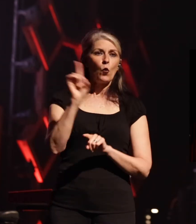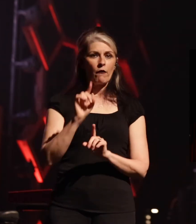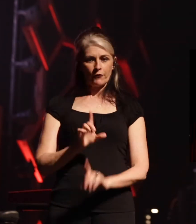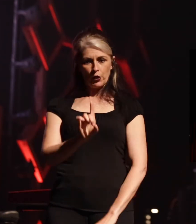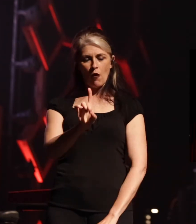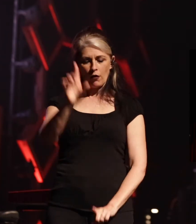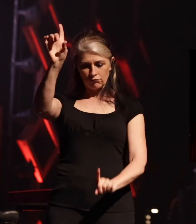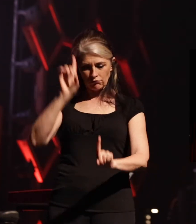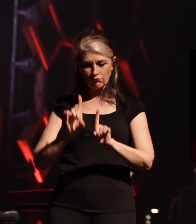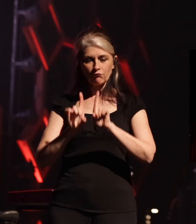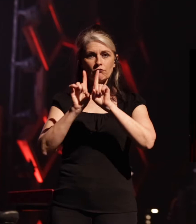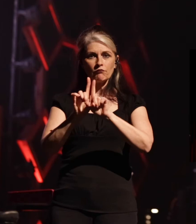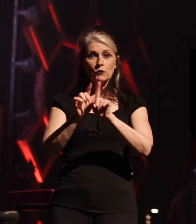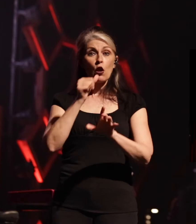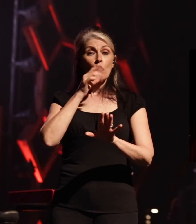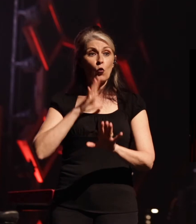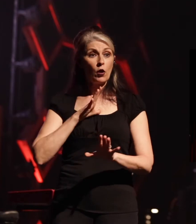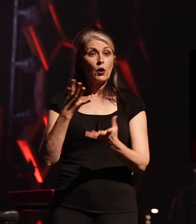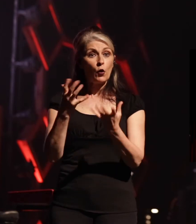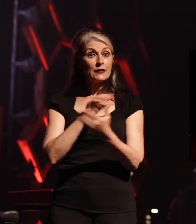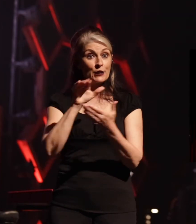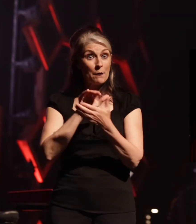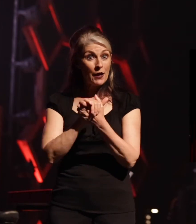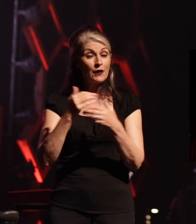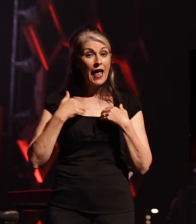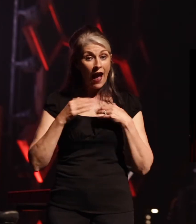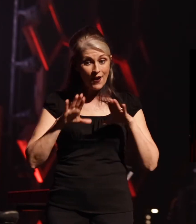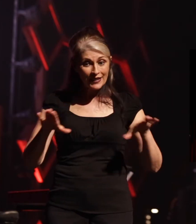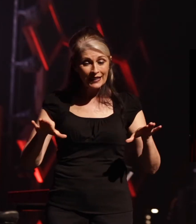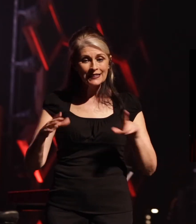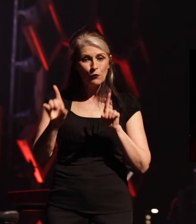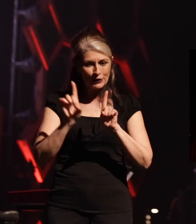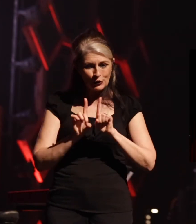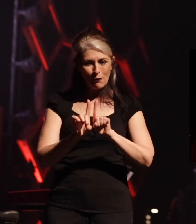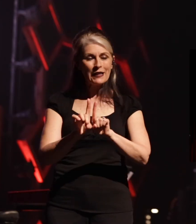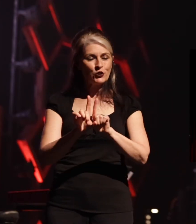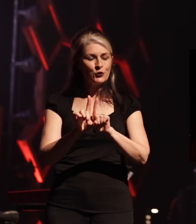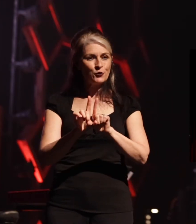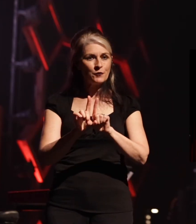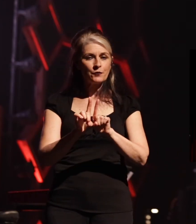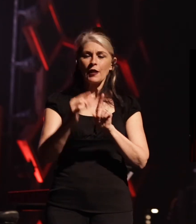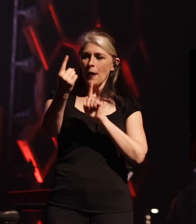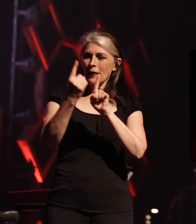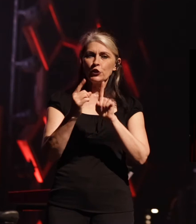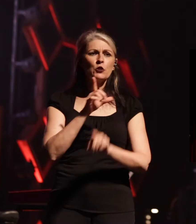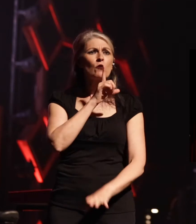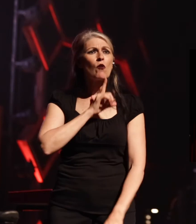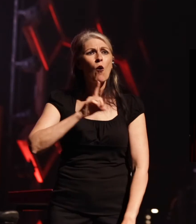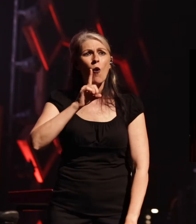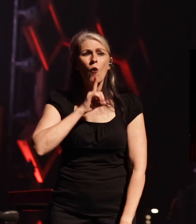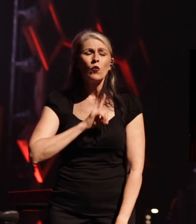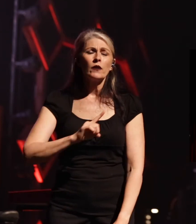to meet the woman who wants to get married and have kids. He wants to meet you where you're at. He wants to meet you in your loneliness, in your disappointment, and in